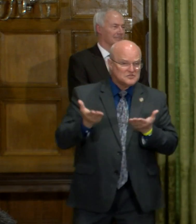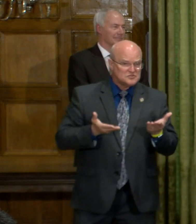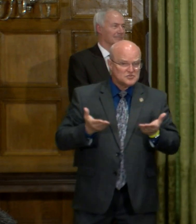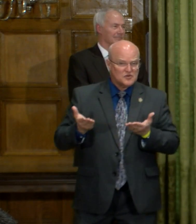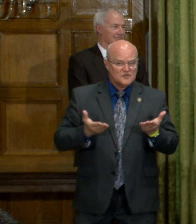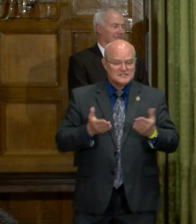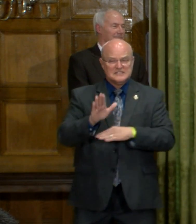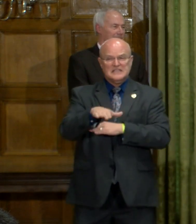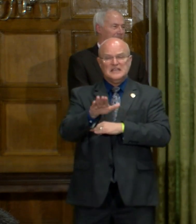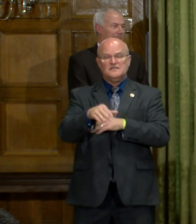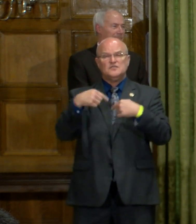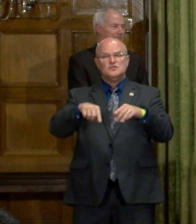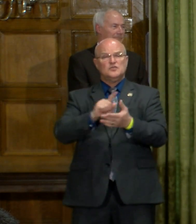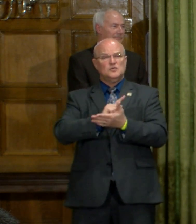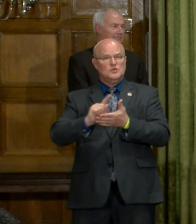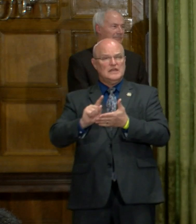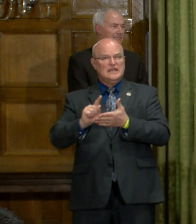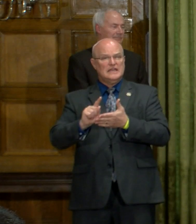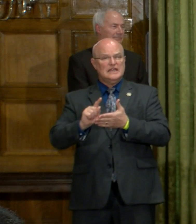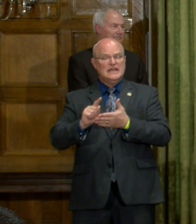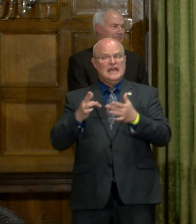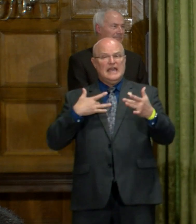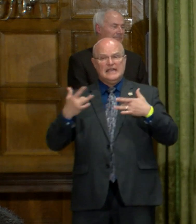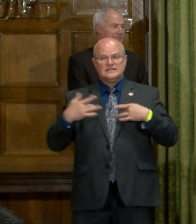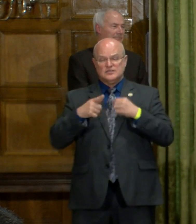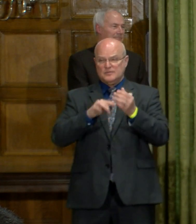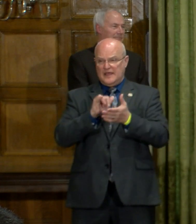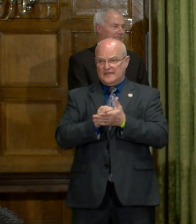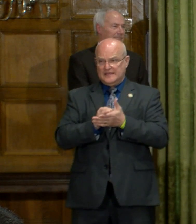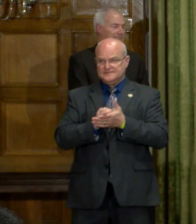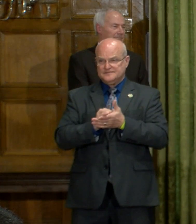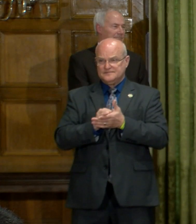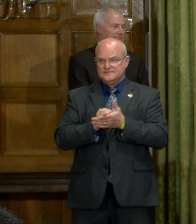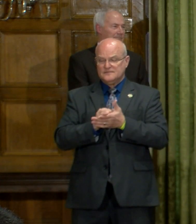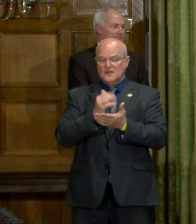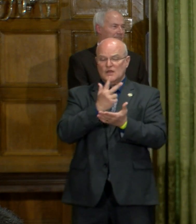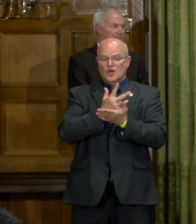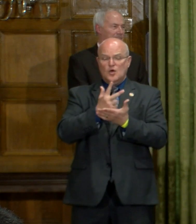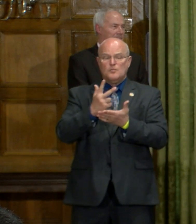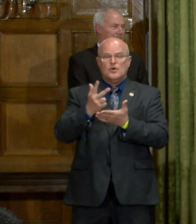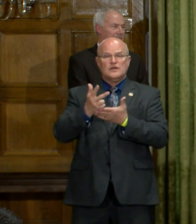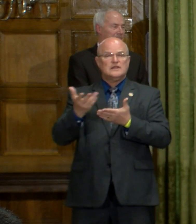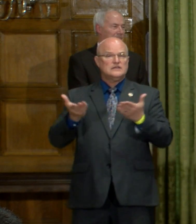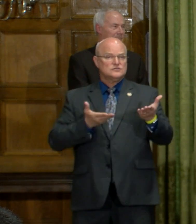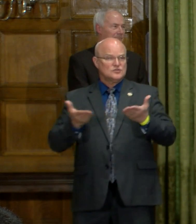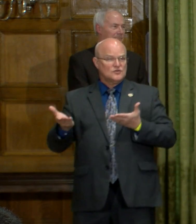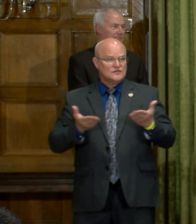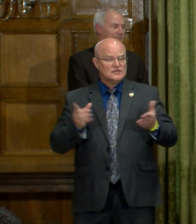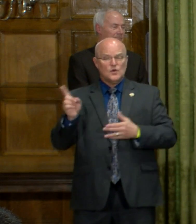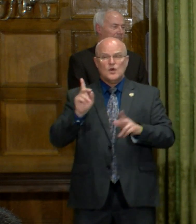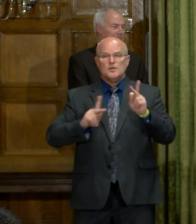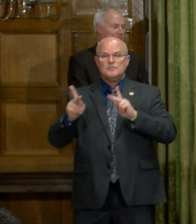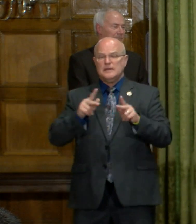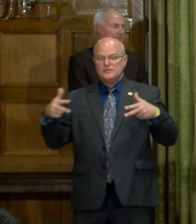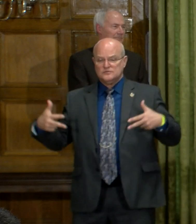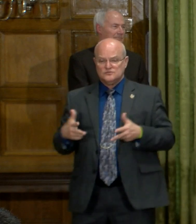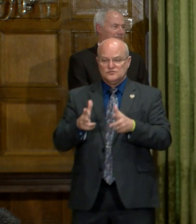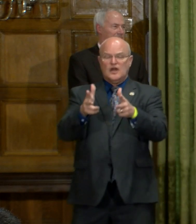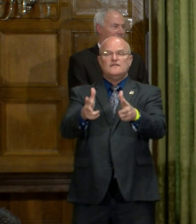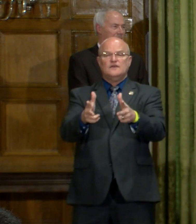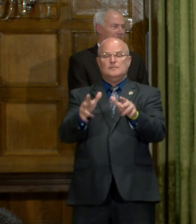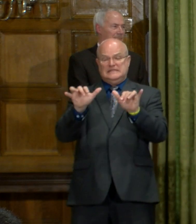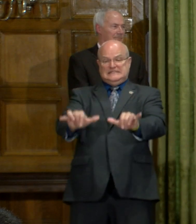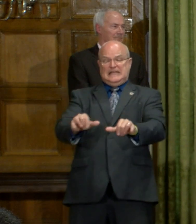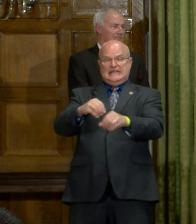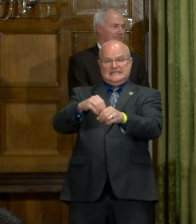services in the evenings during the week, and concern about that. Parking lot services where people drive in their cars